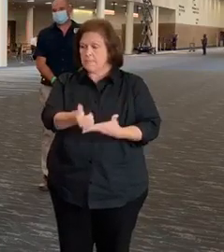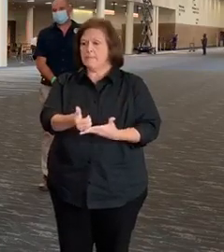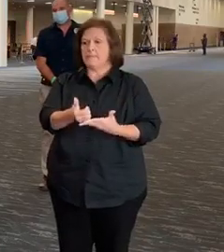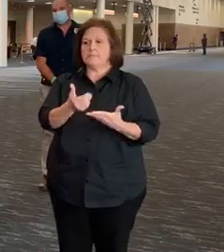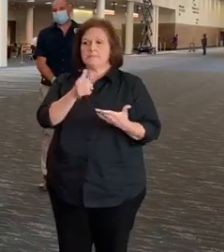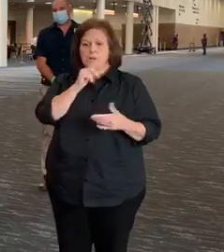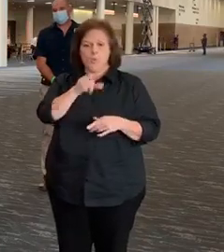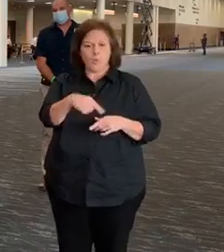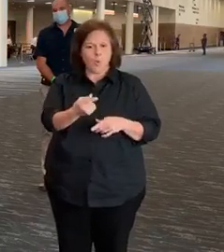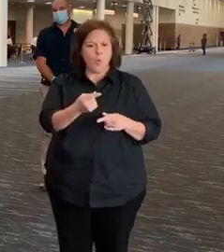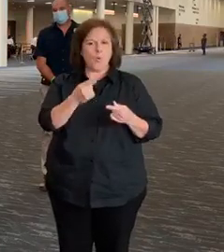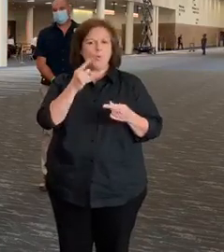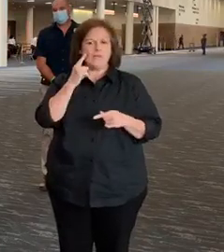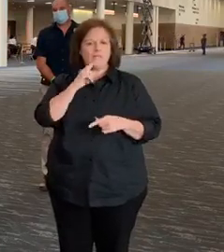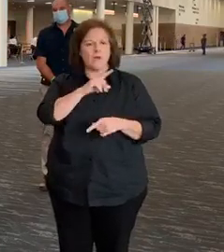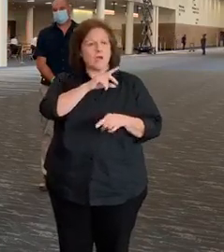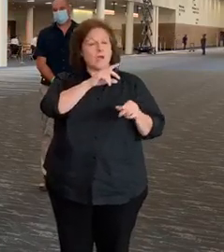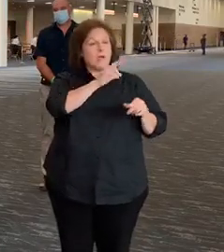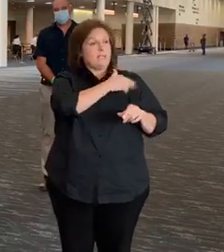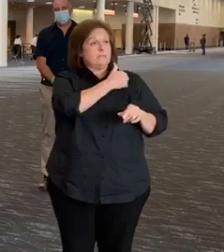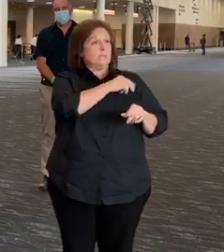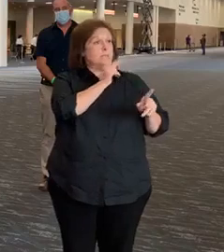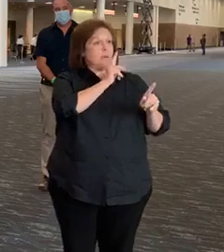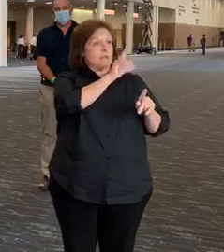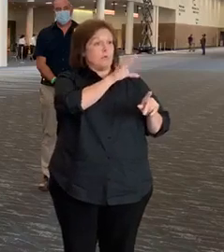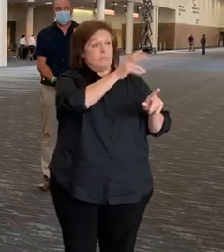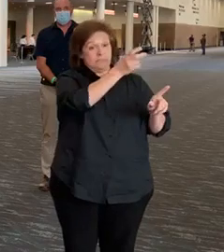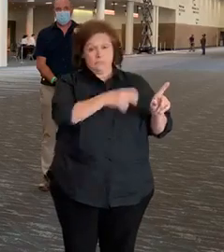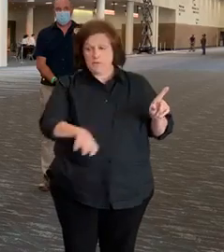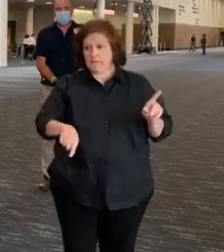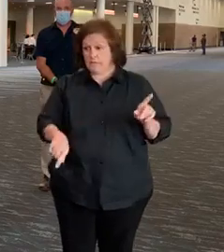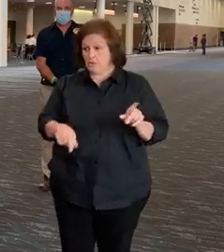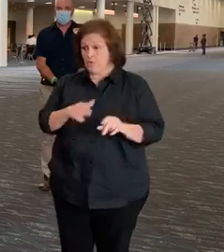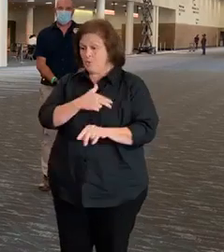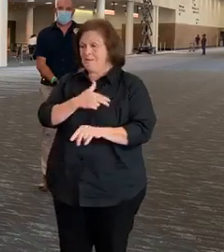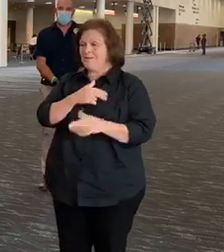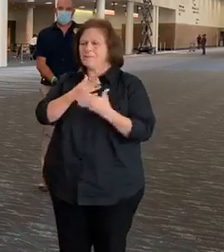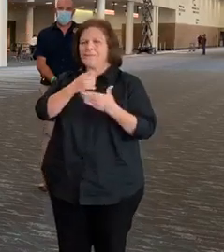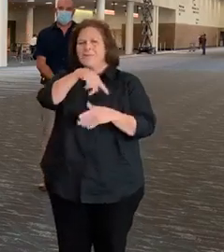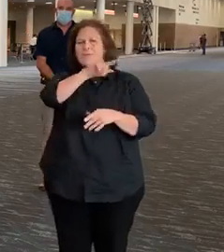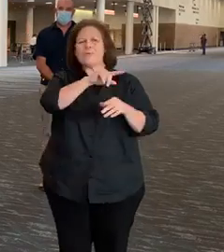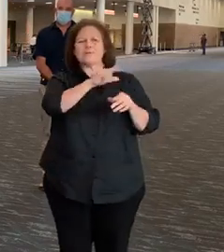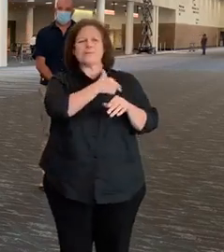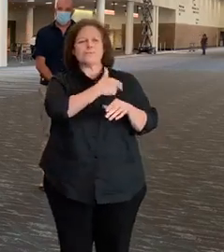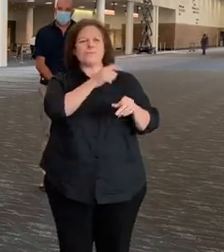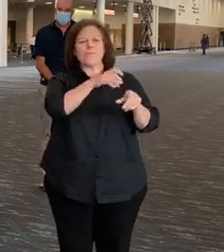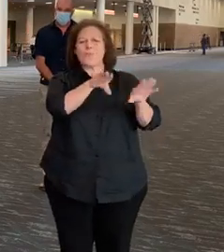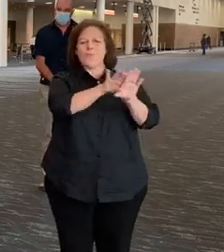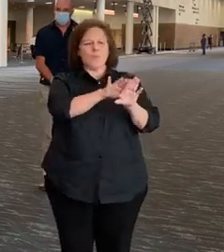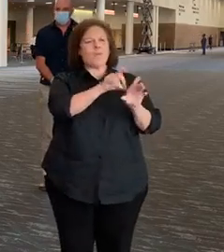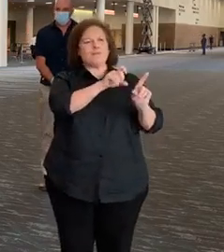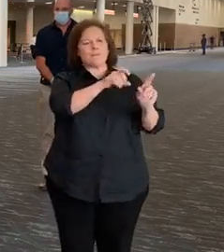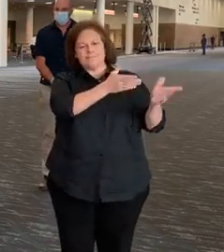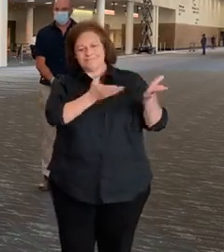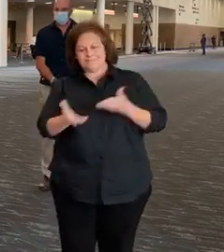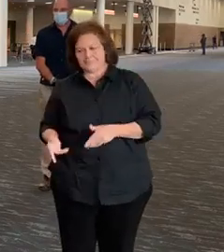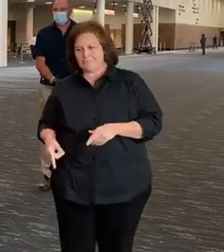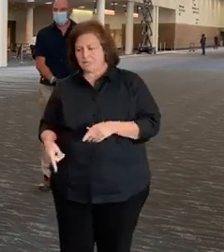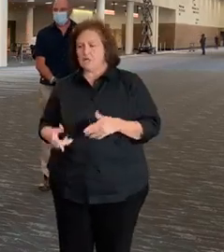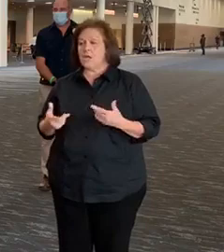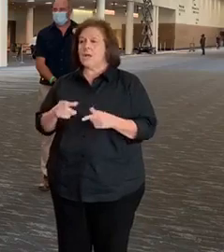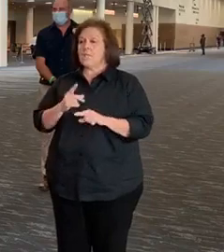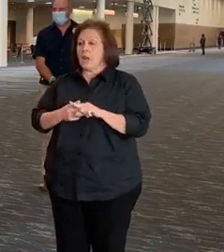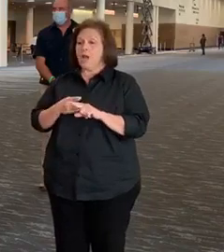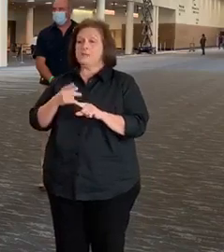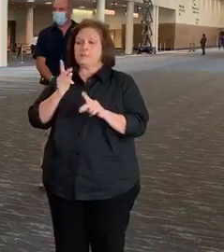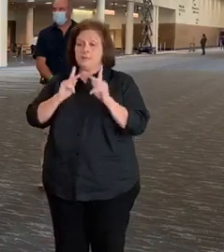terms of not only taking transfers from hospitals in the Lake Charles area that had to shut down after the storm, but also in meeting the needs